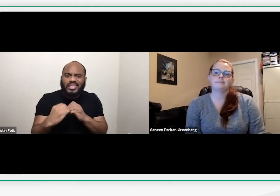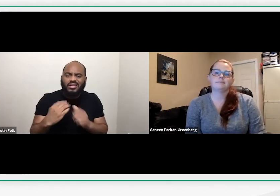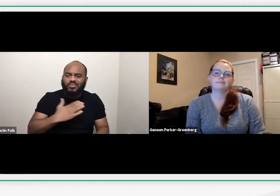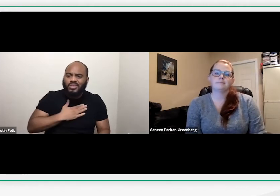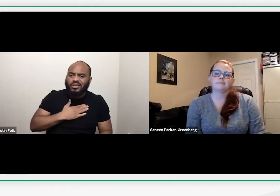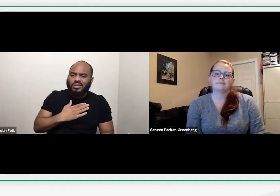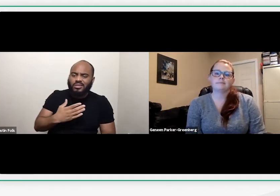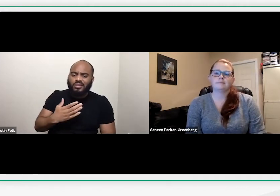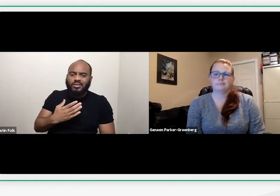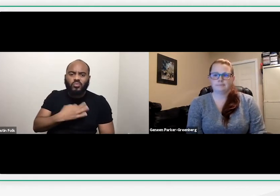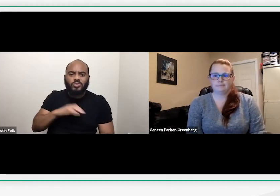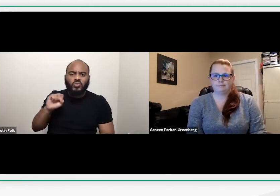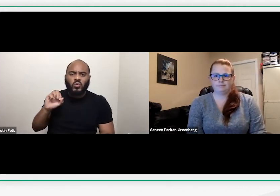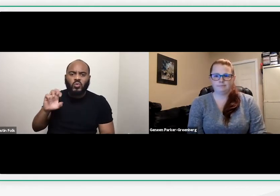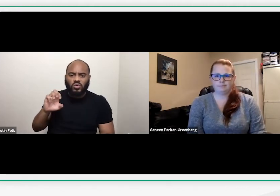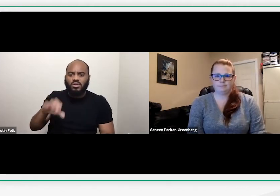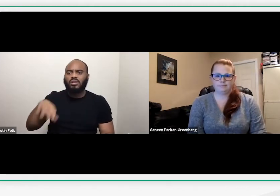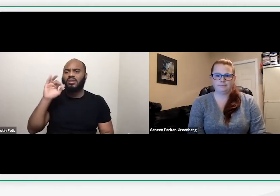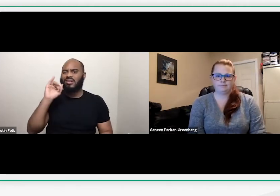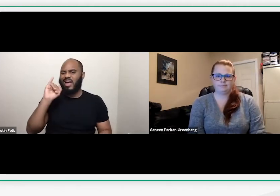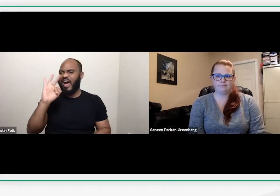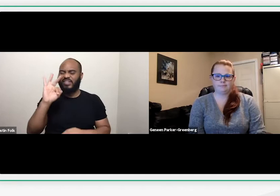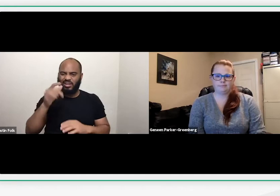We have a second poll for tonight.